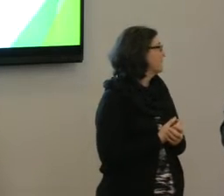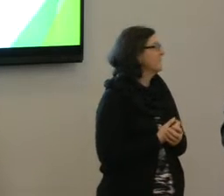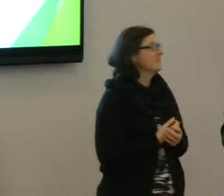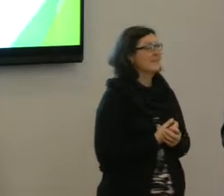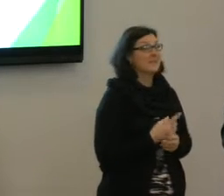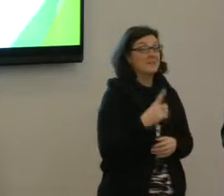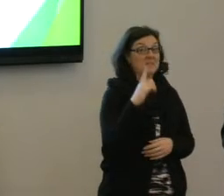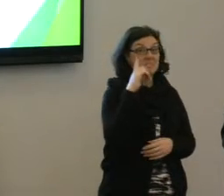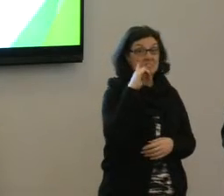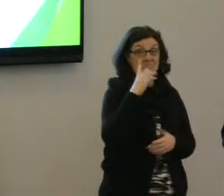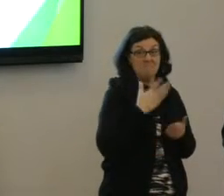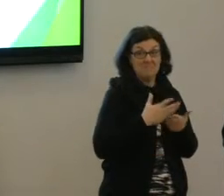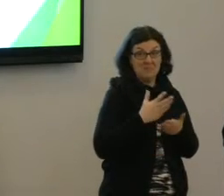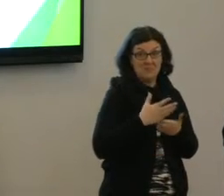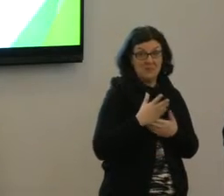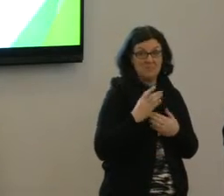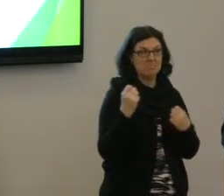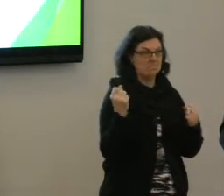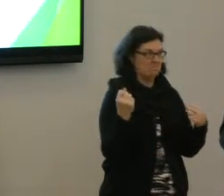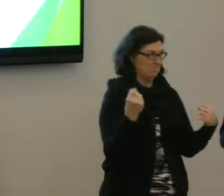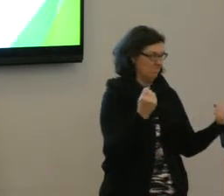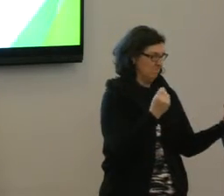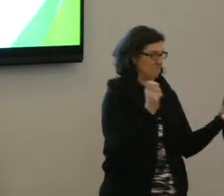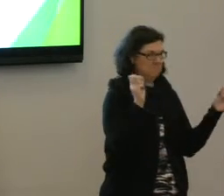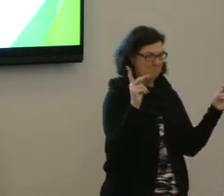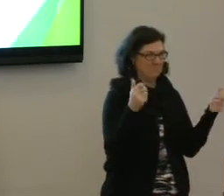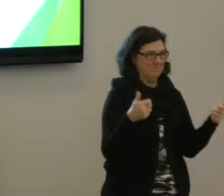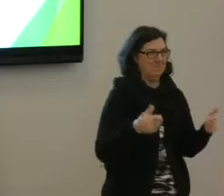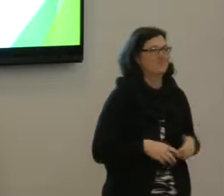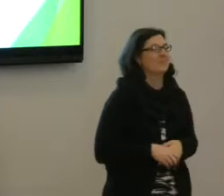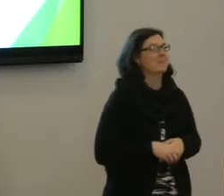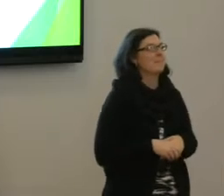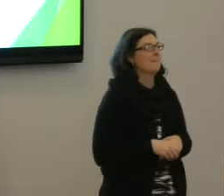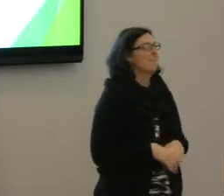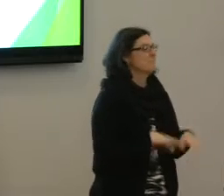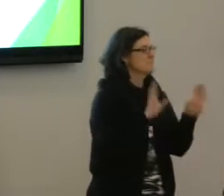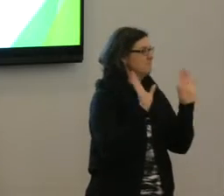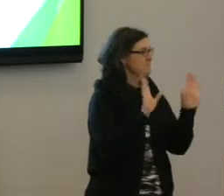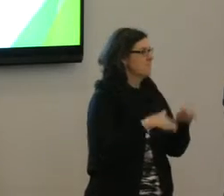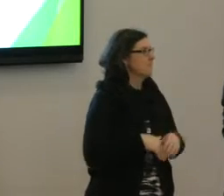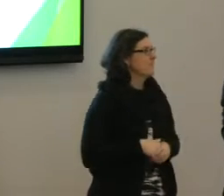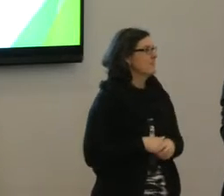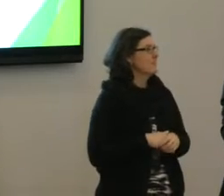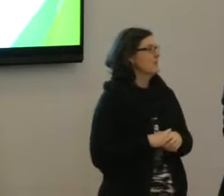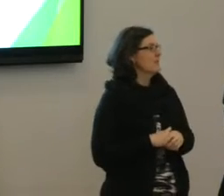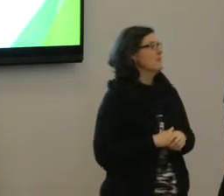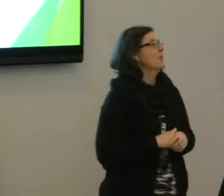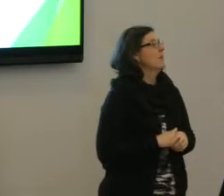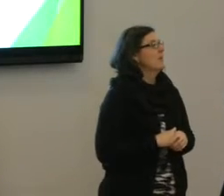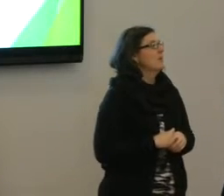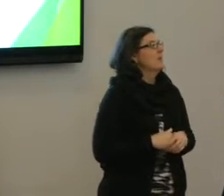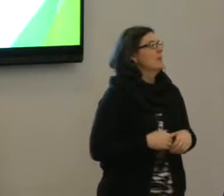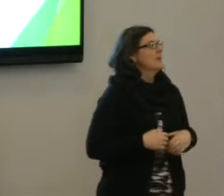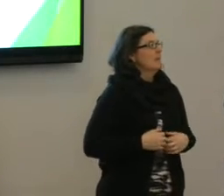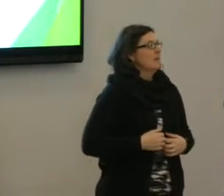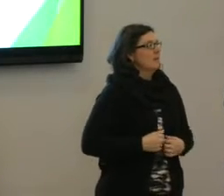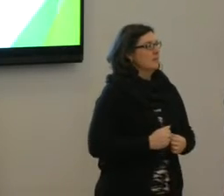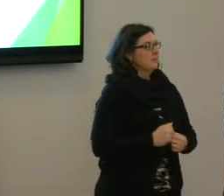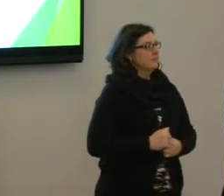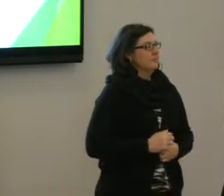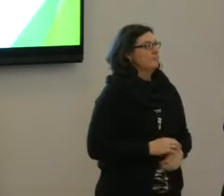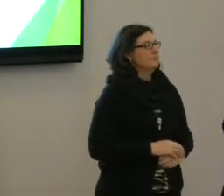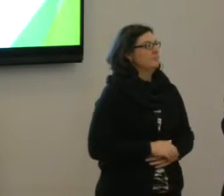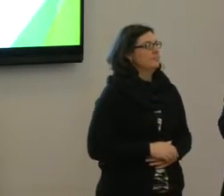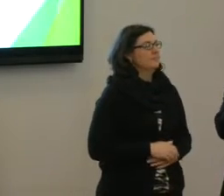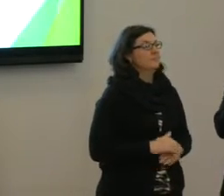Does it sound all right? Yeah? Okay. Great. Well, what I'm doing tonight and tomorrow are